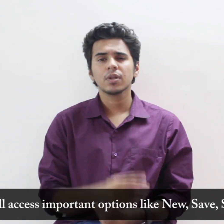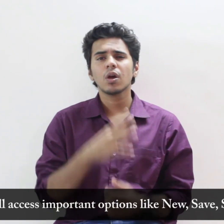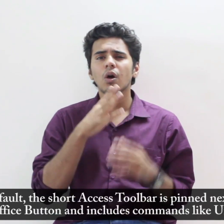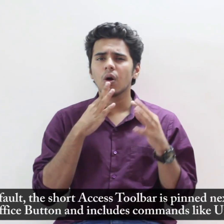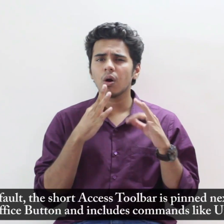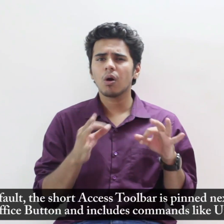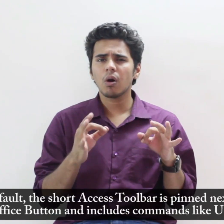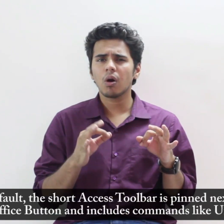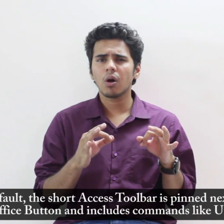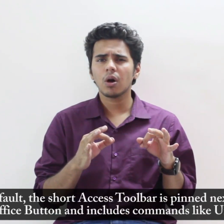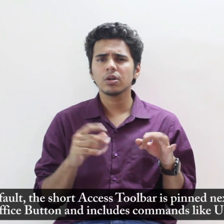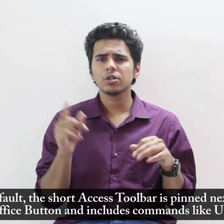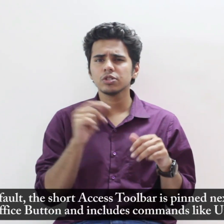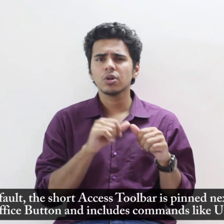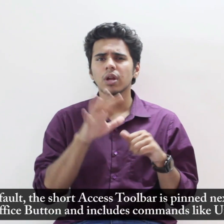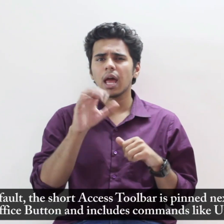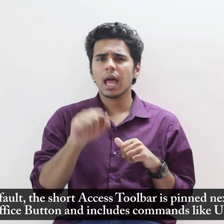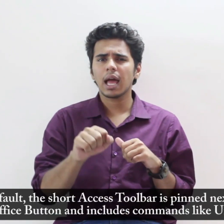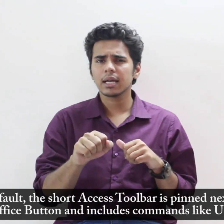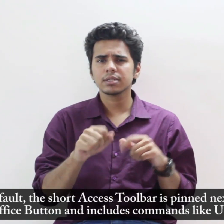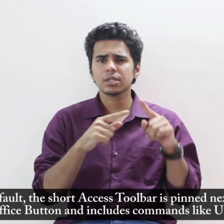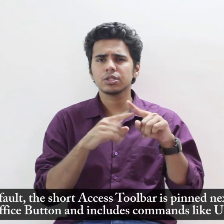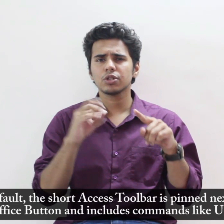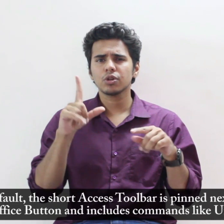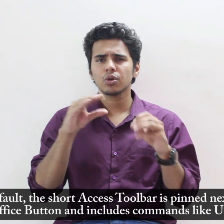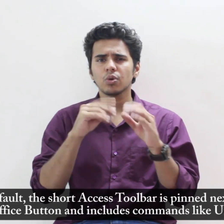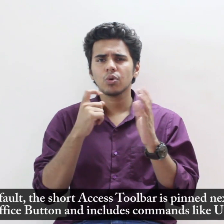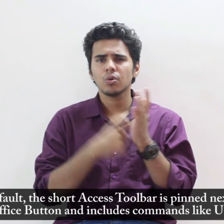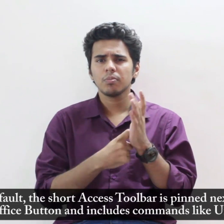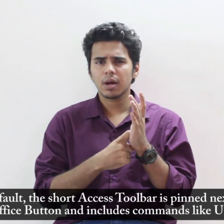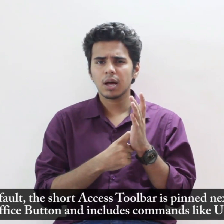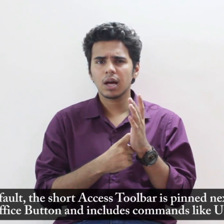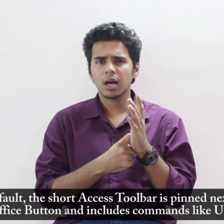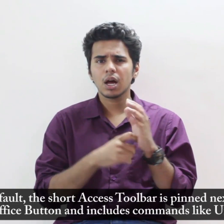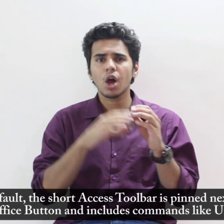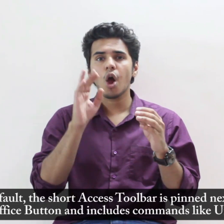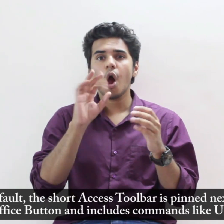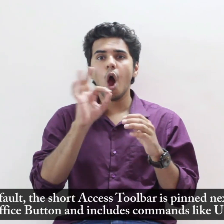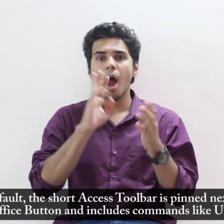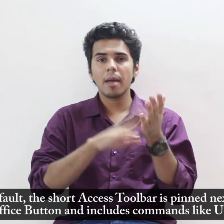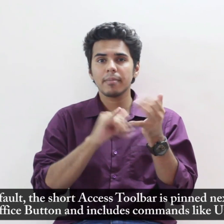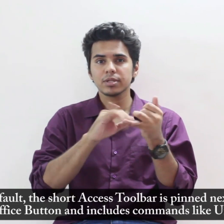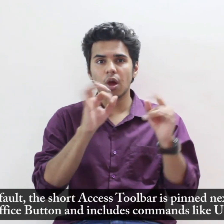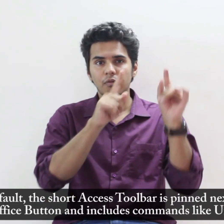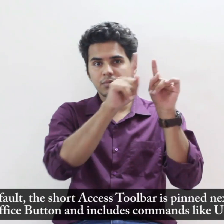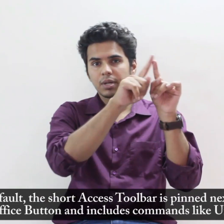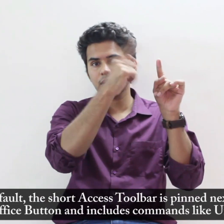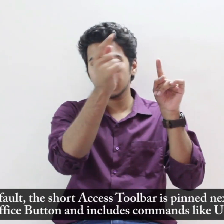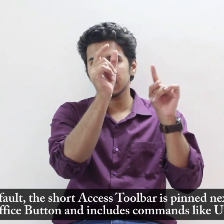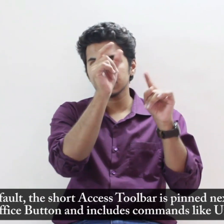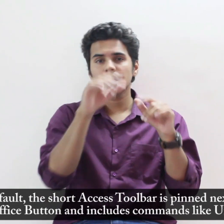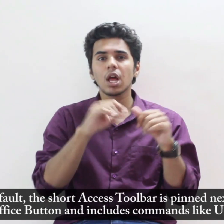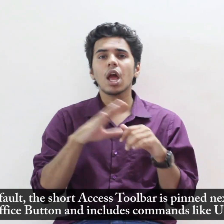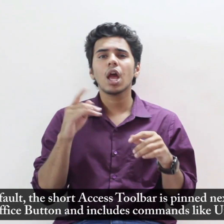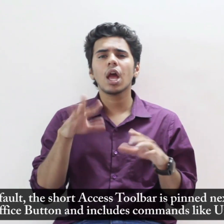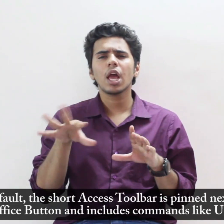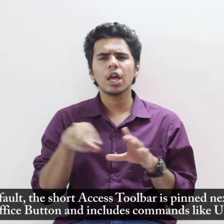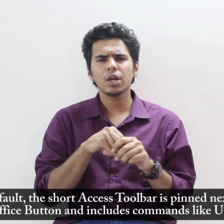By default, the Short Access toolbar is pinned next to the Microsoft Office button and includes commands like